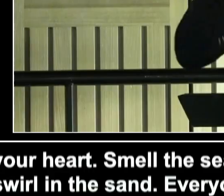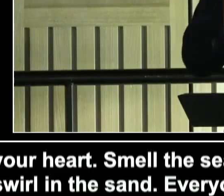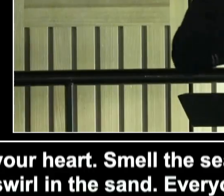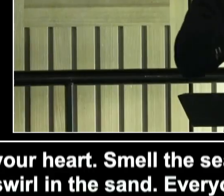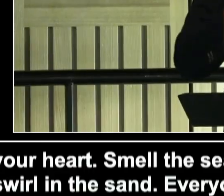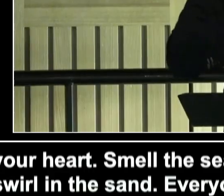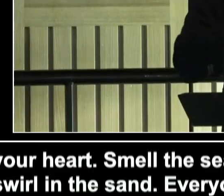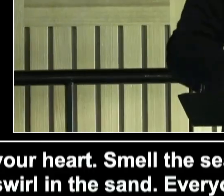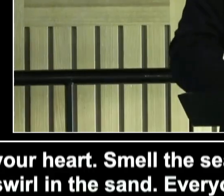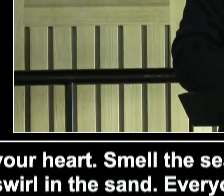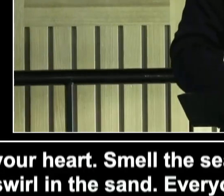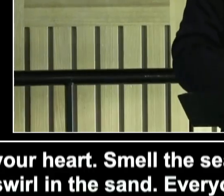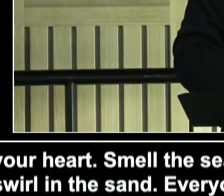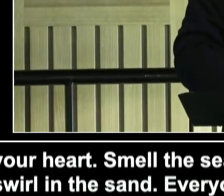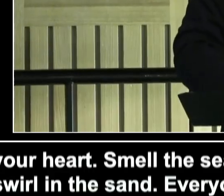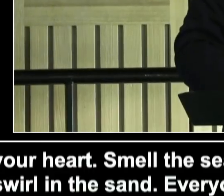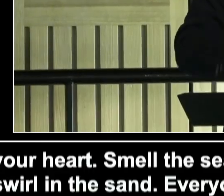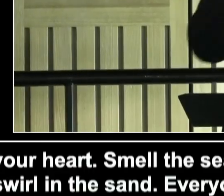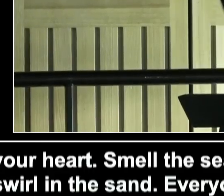You are never alone.